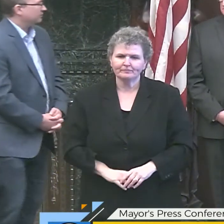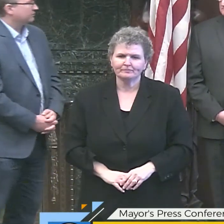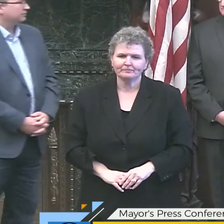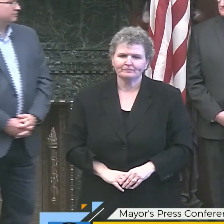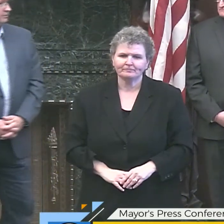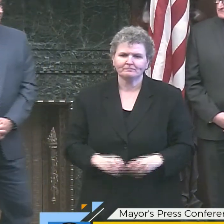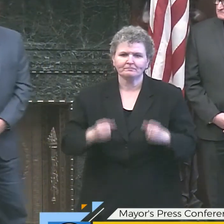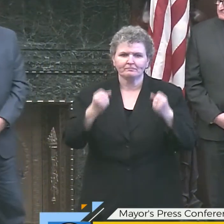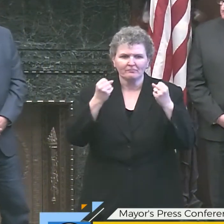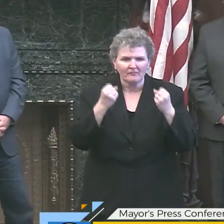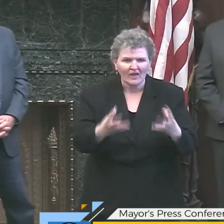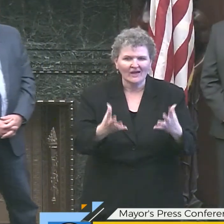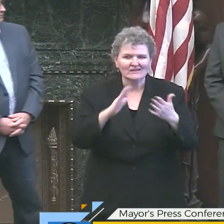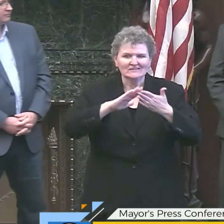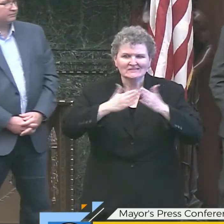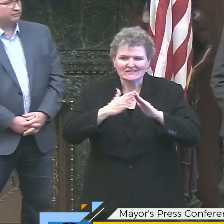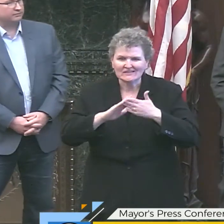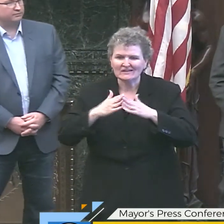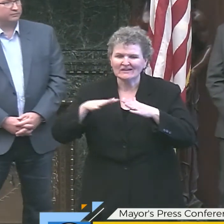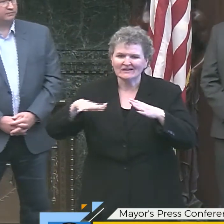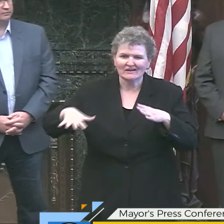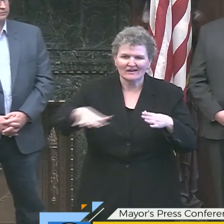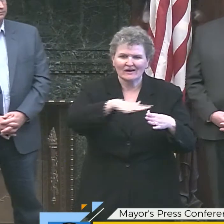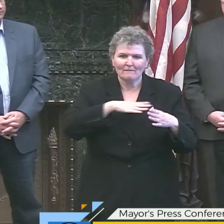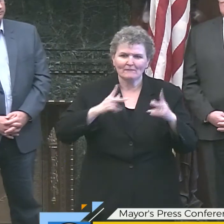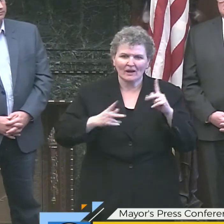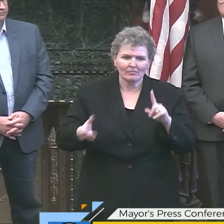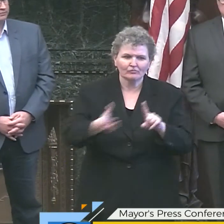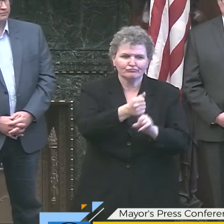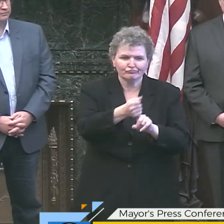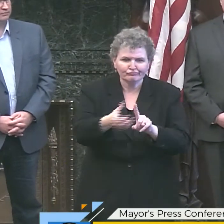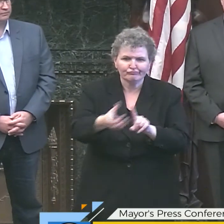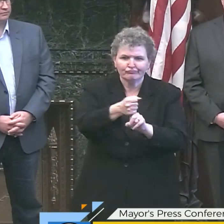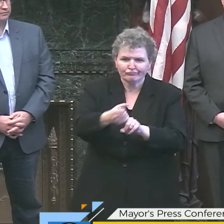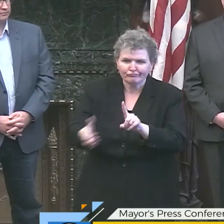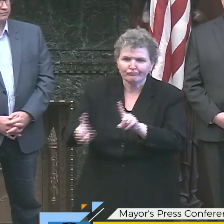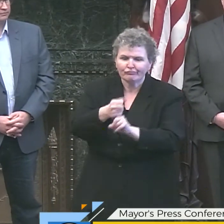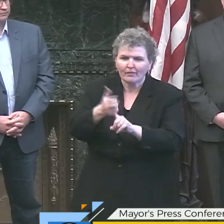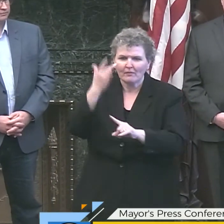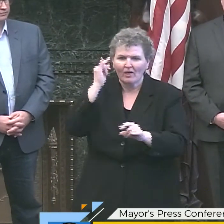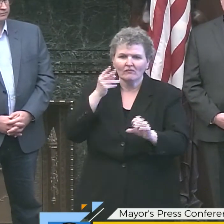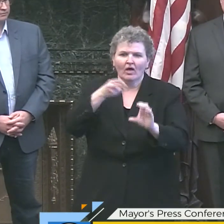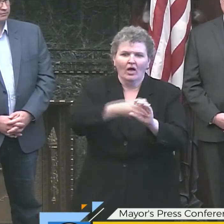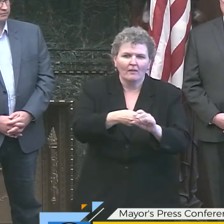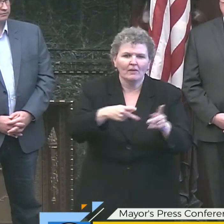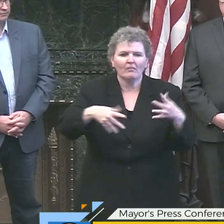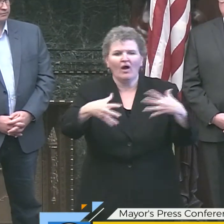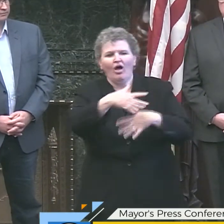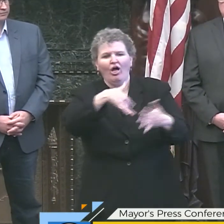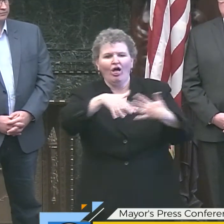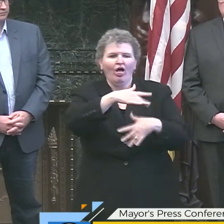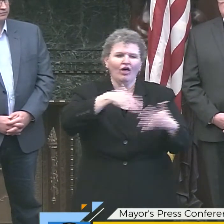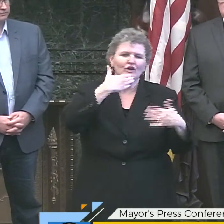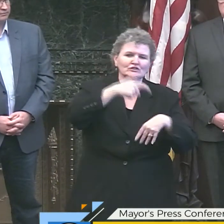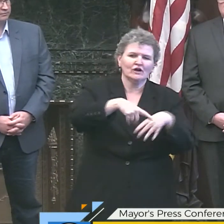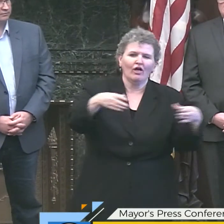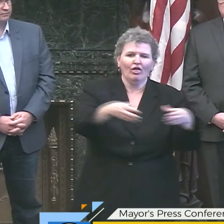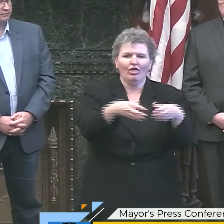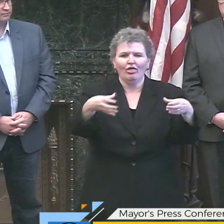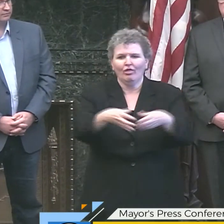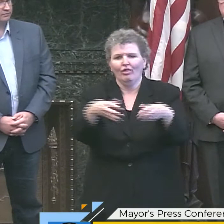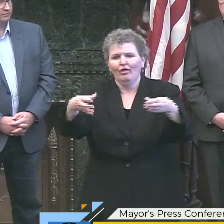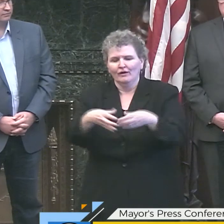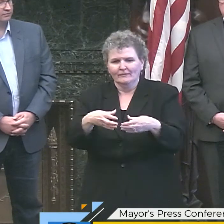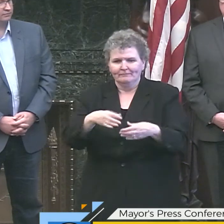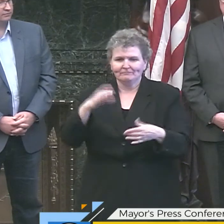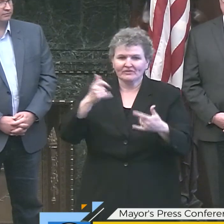cities and towns where people have been arrested for participating in large gatherings. Most recently, there was a